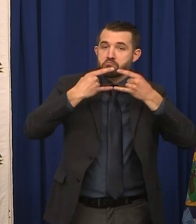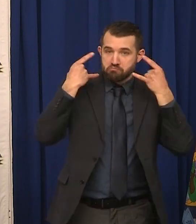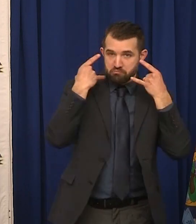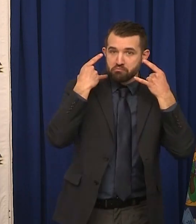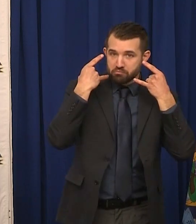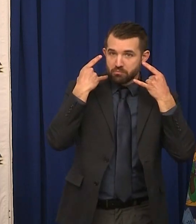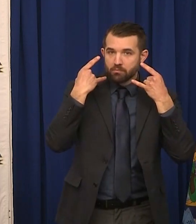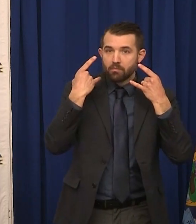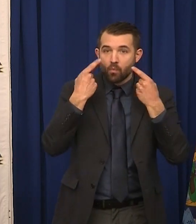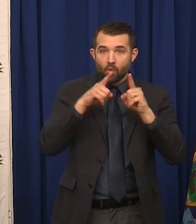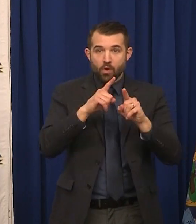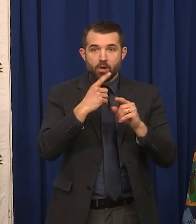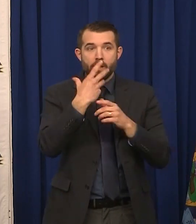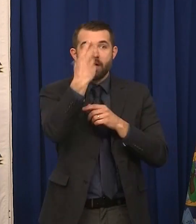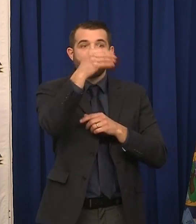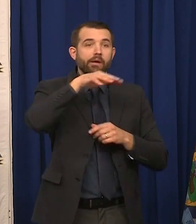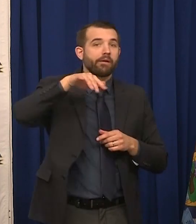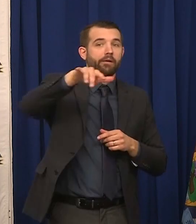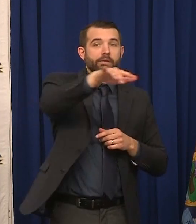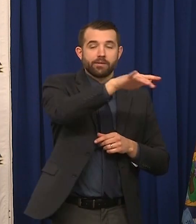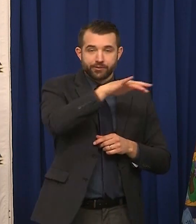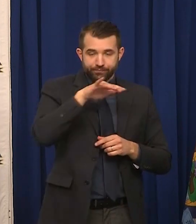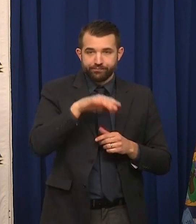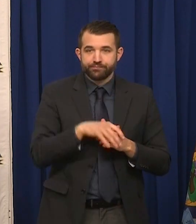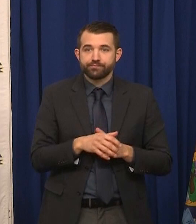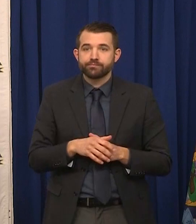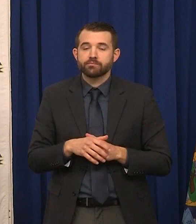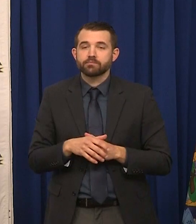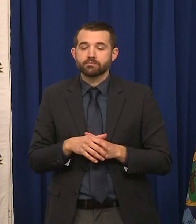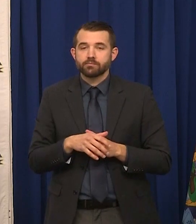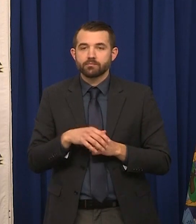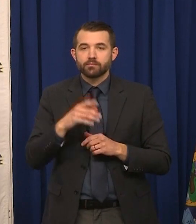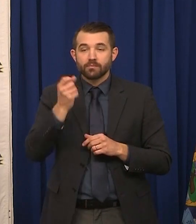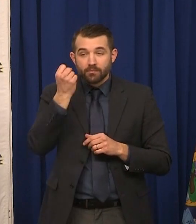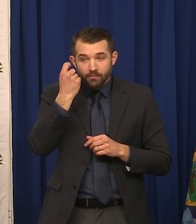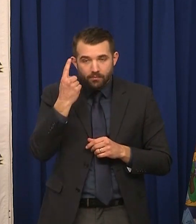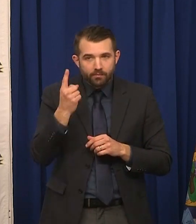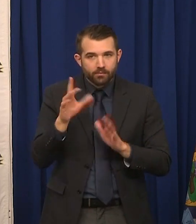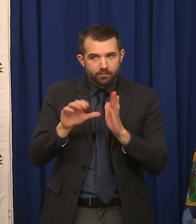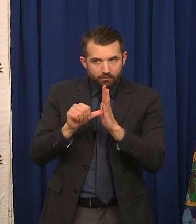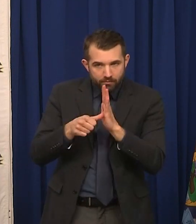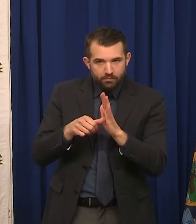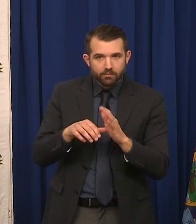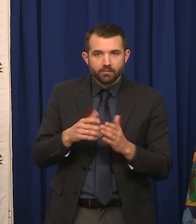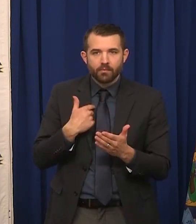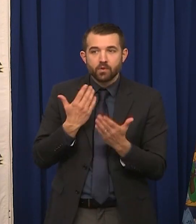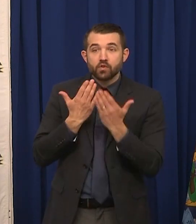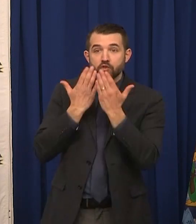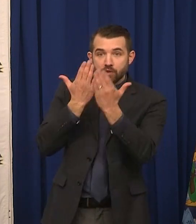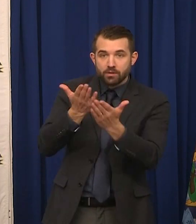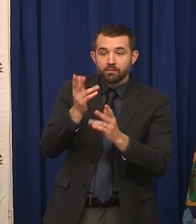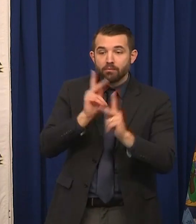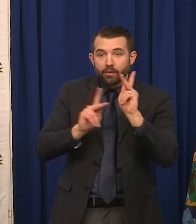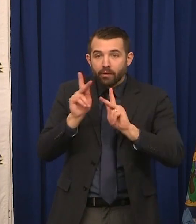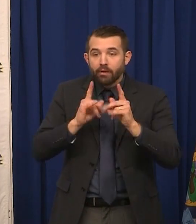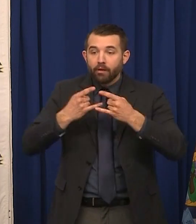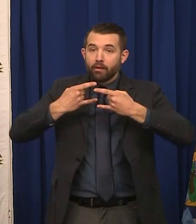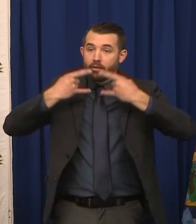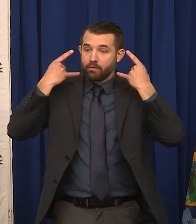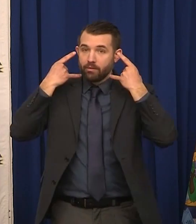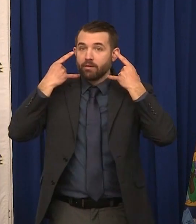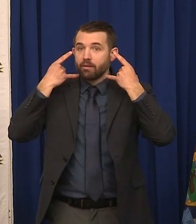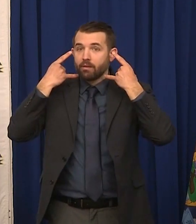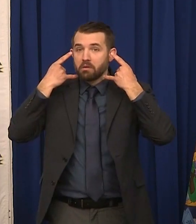face. But the consideration that I urge everyone is that while it might be something to have on your